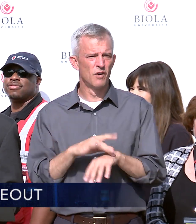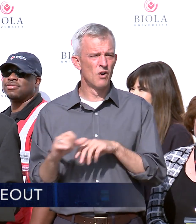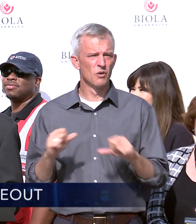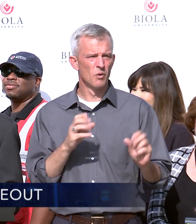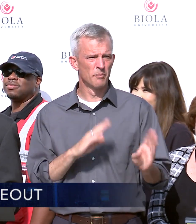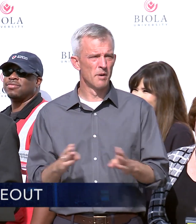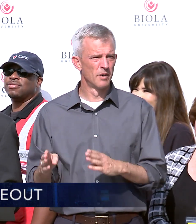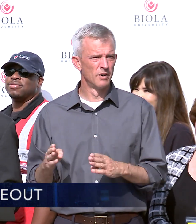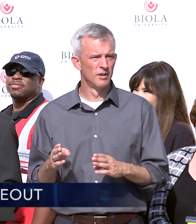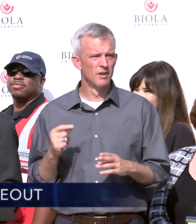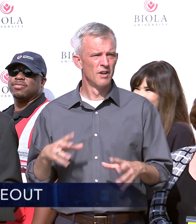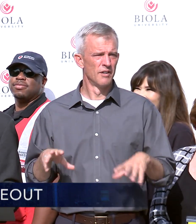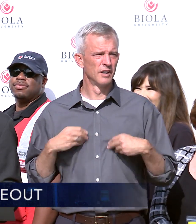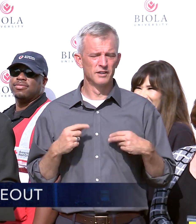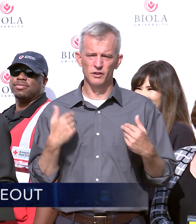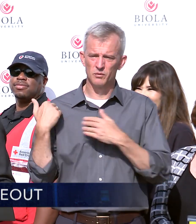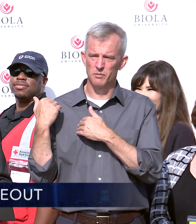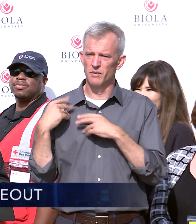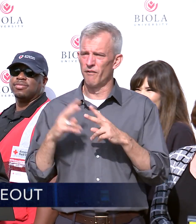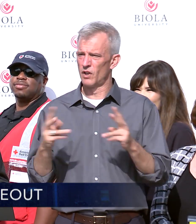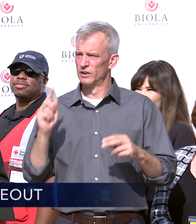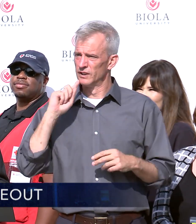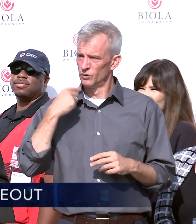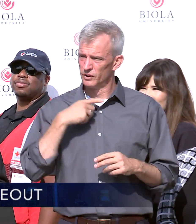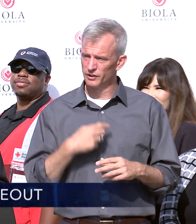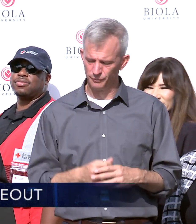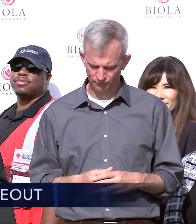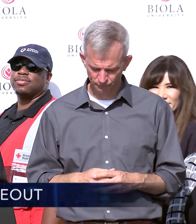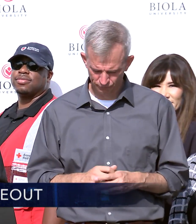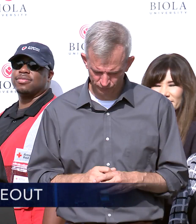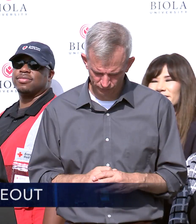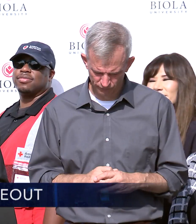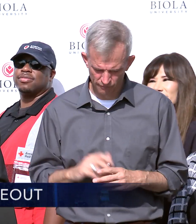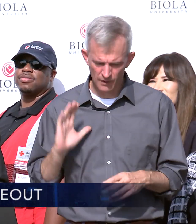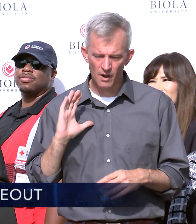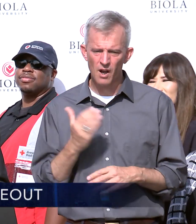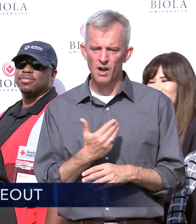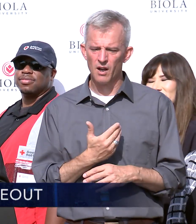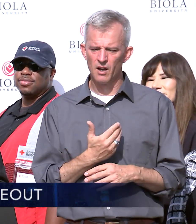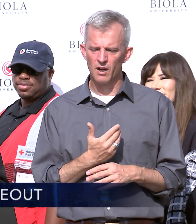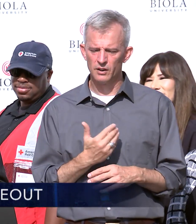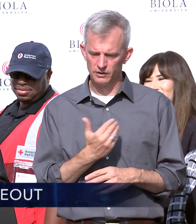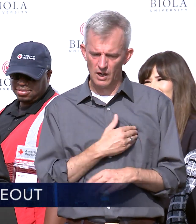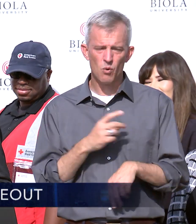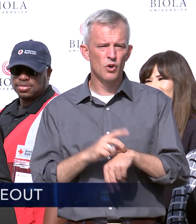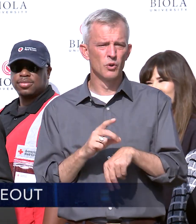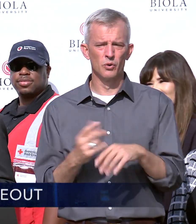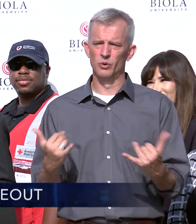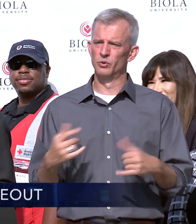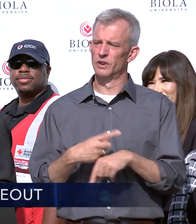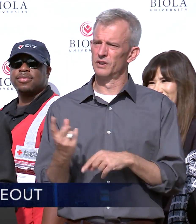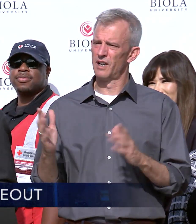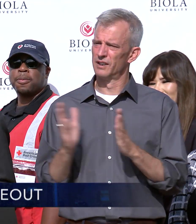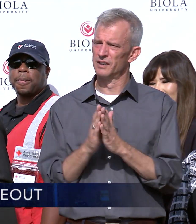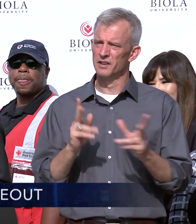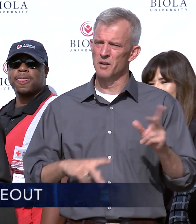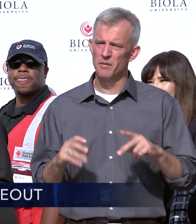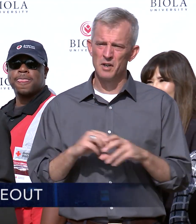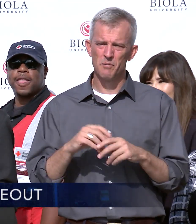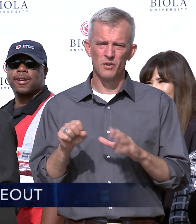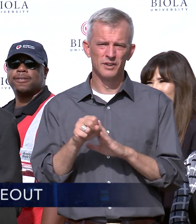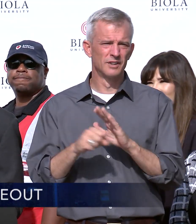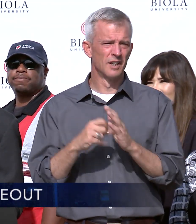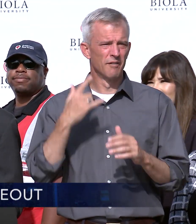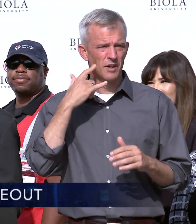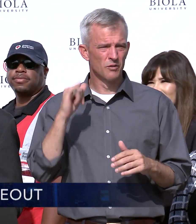preparedness. They take this responsibility very seriously. And it's our call today to ask that people throughout the state of California